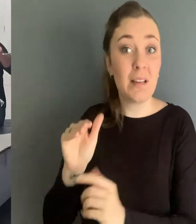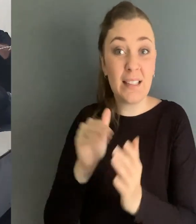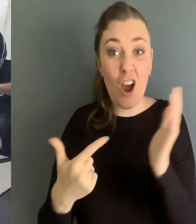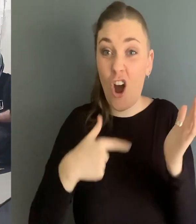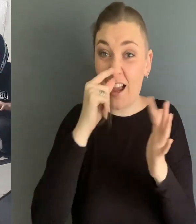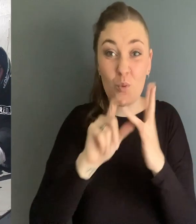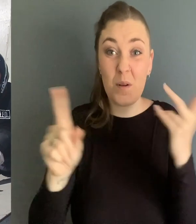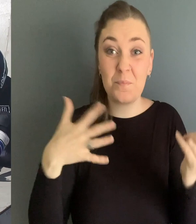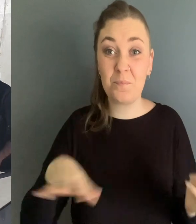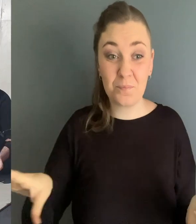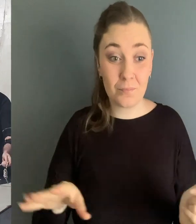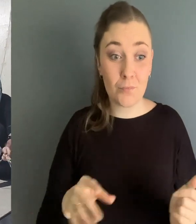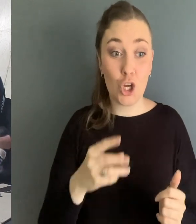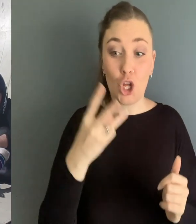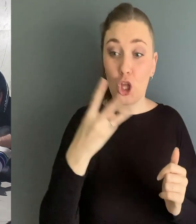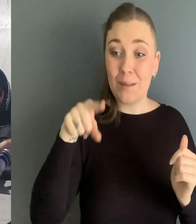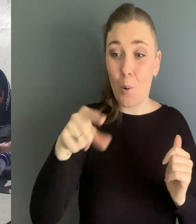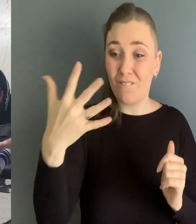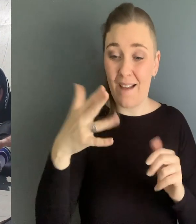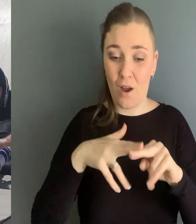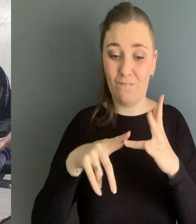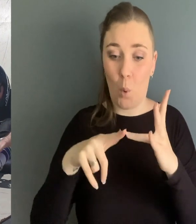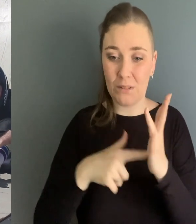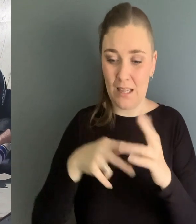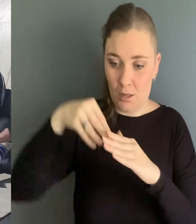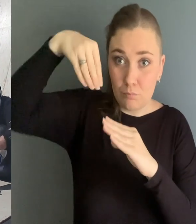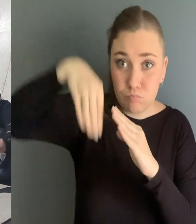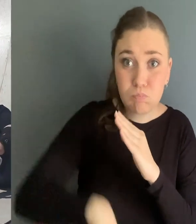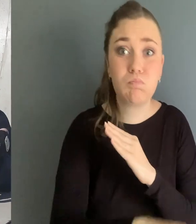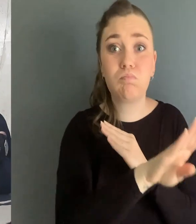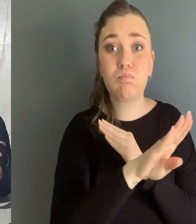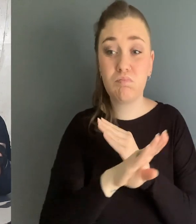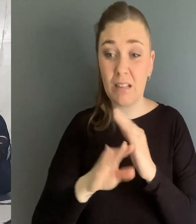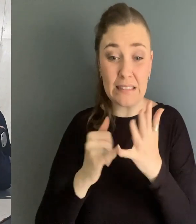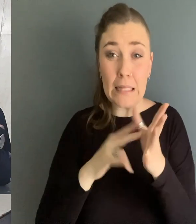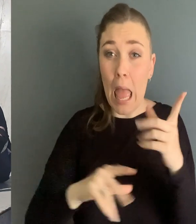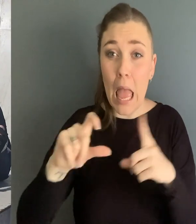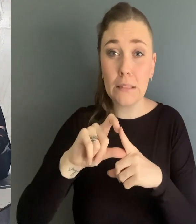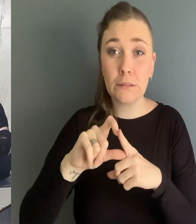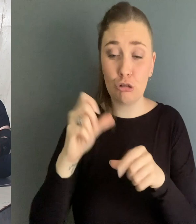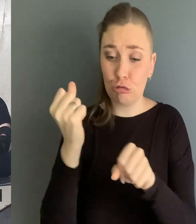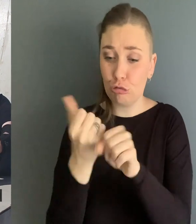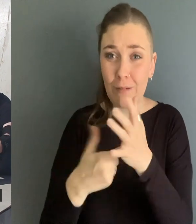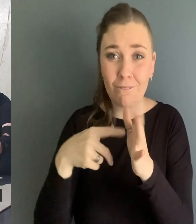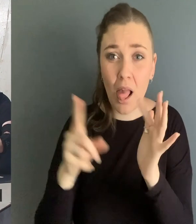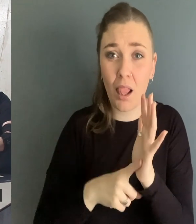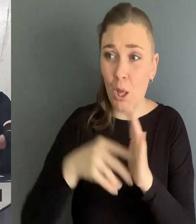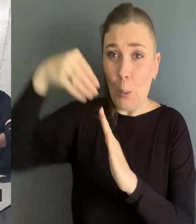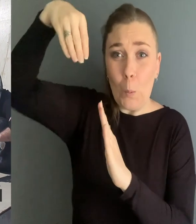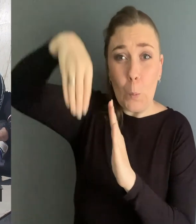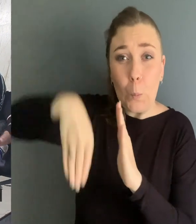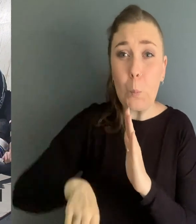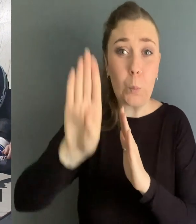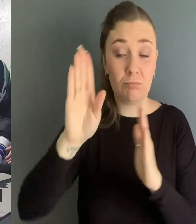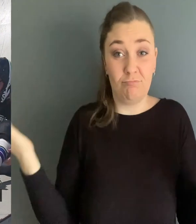i've dropped 13.5 foot vert ramps i can roll over sand gravel rough terrain and steep hills the environment